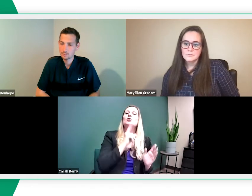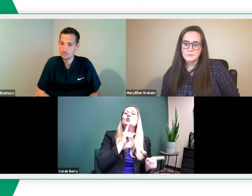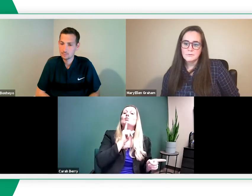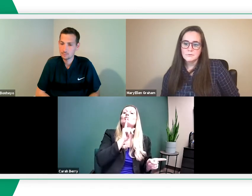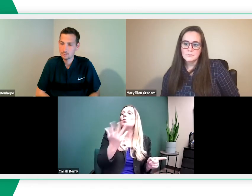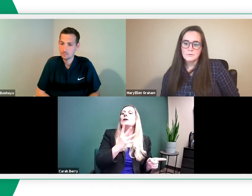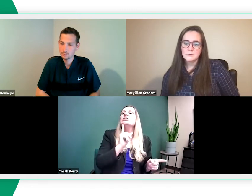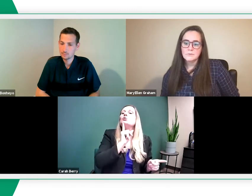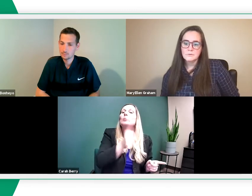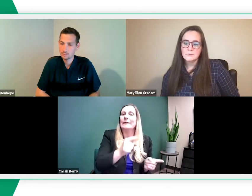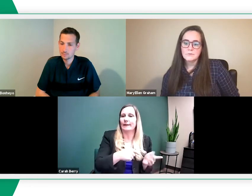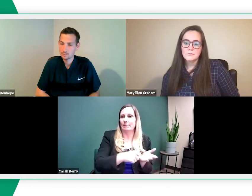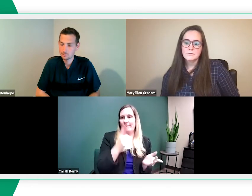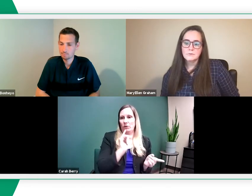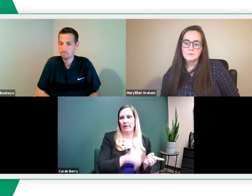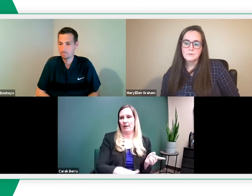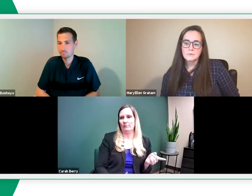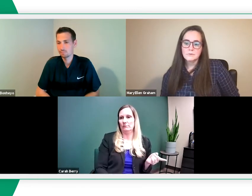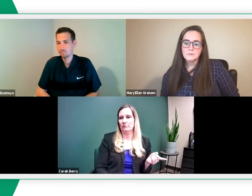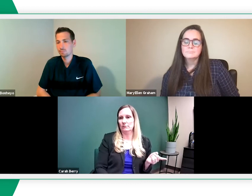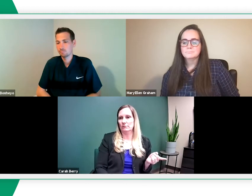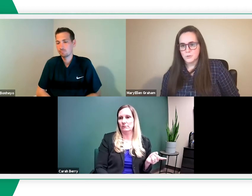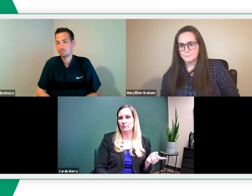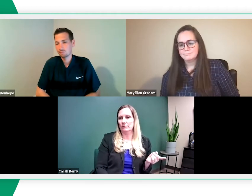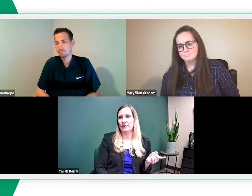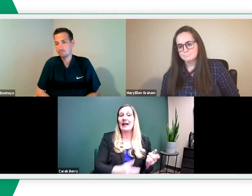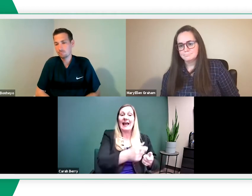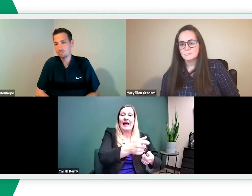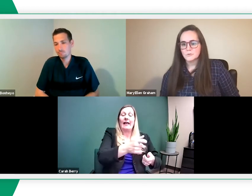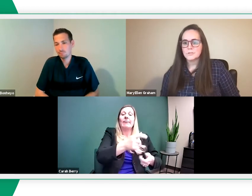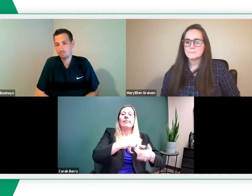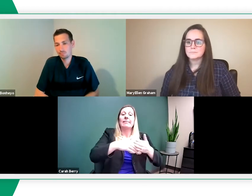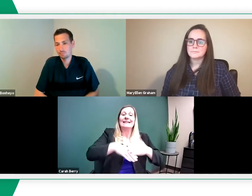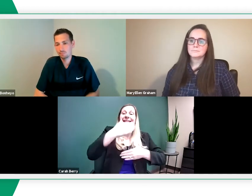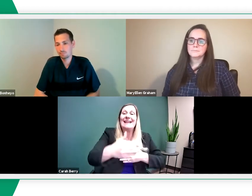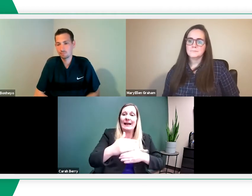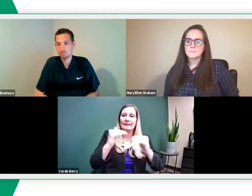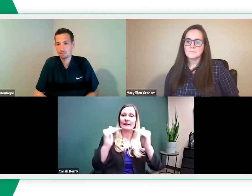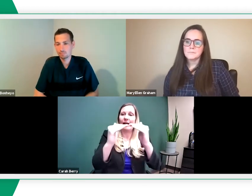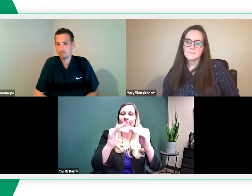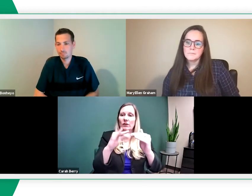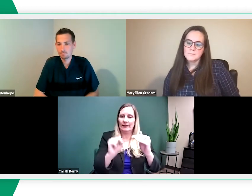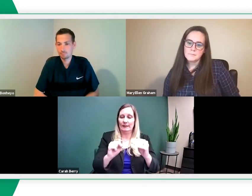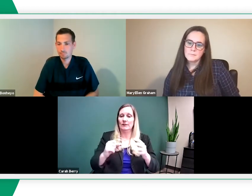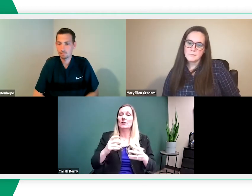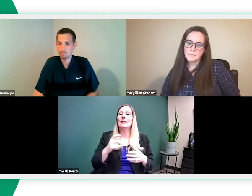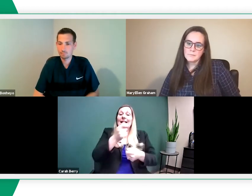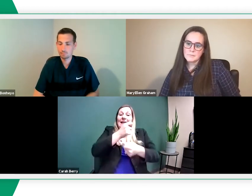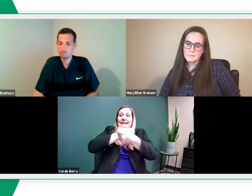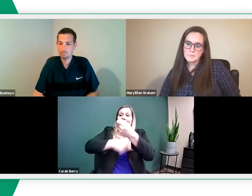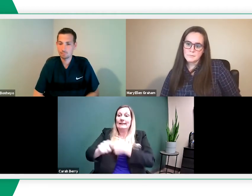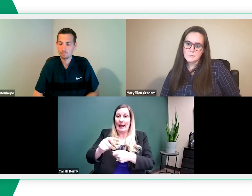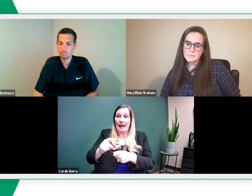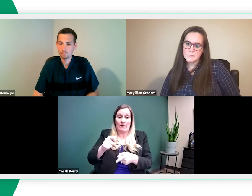don't pay it off, that means, what are you really paying for it? That's the big question. And